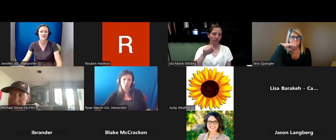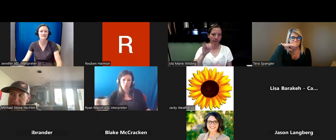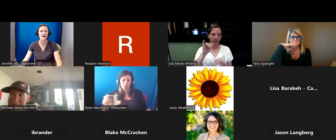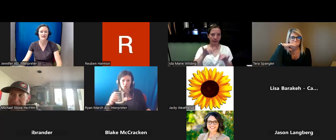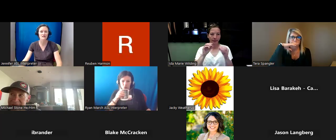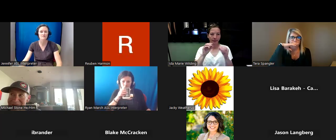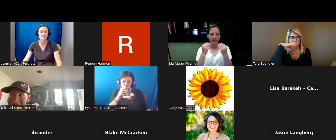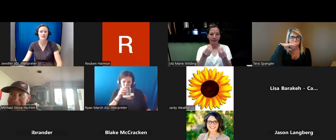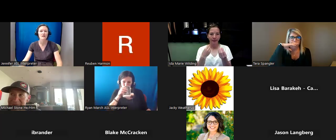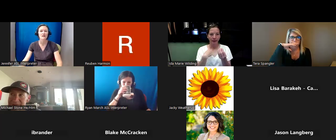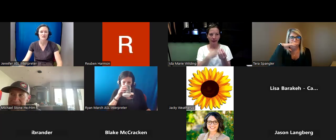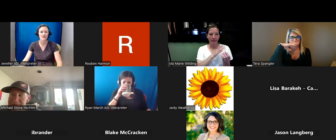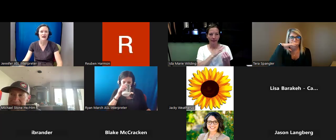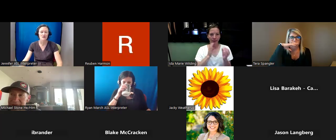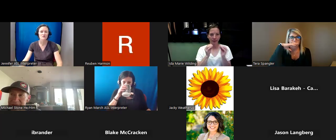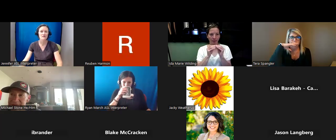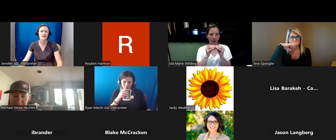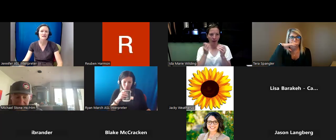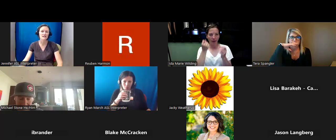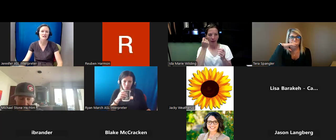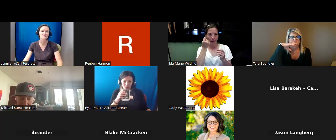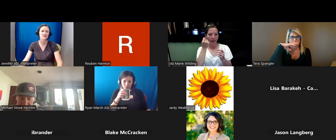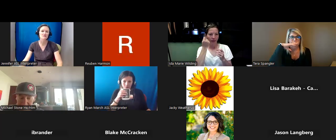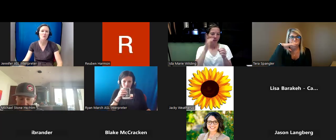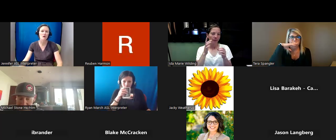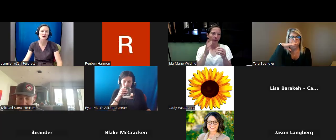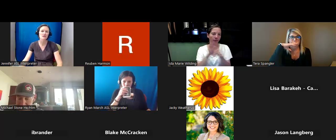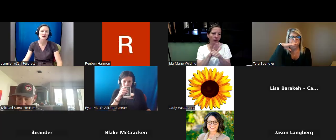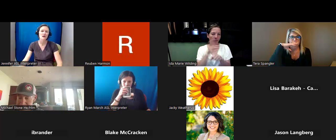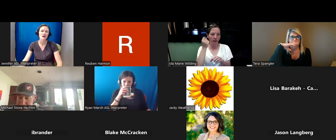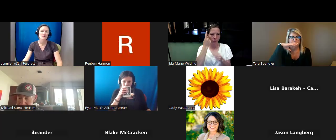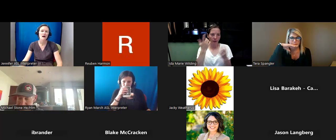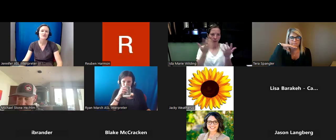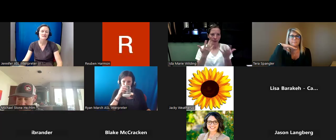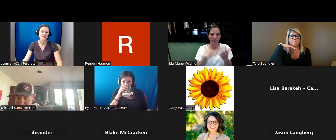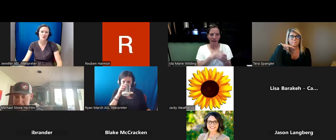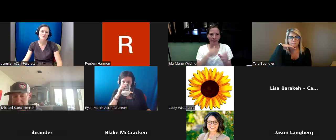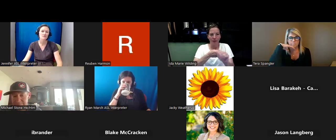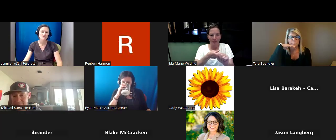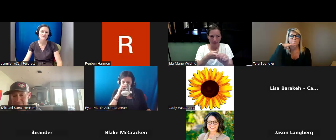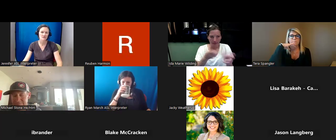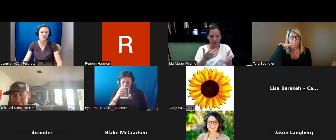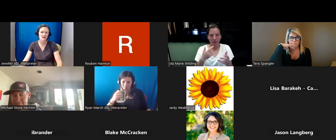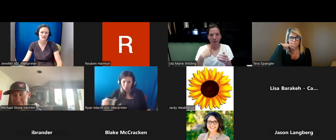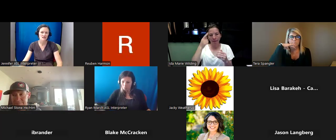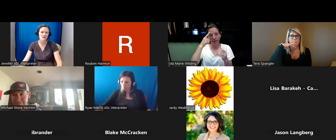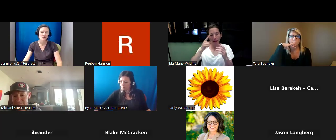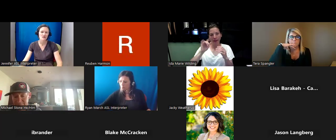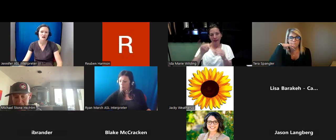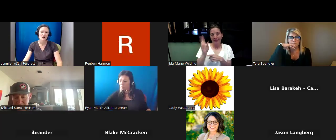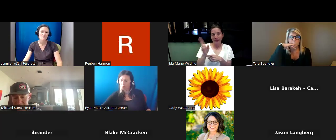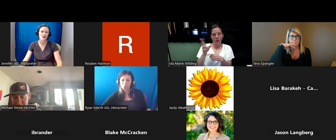This is Ida. Yeah, right. Because it gives us more understanding or a fuller